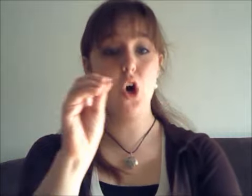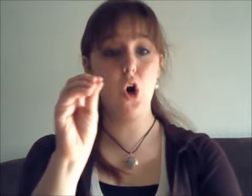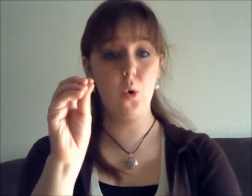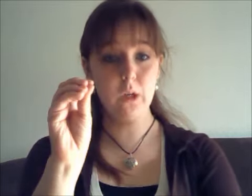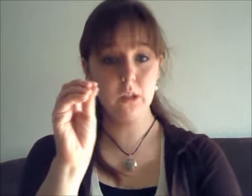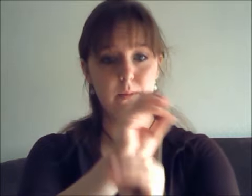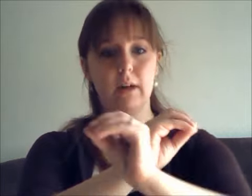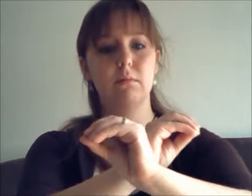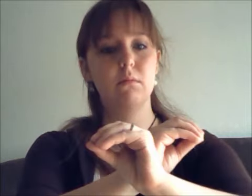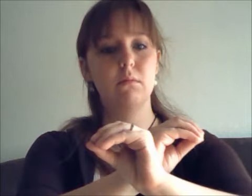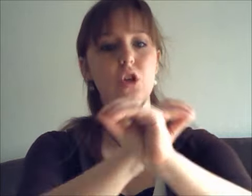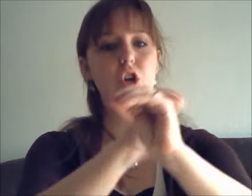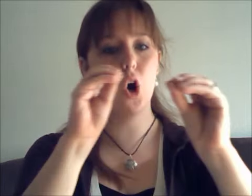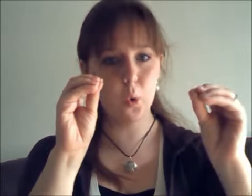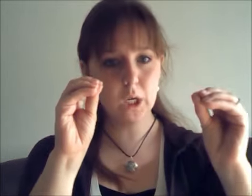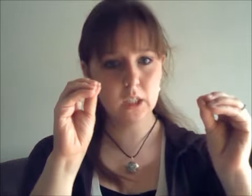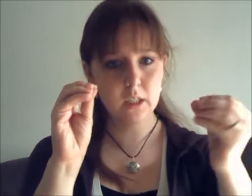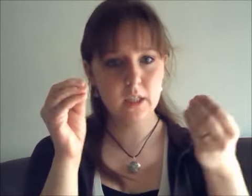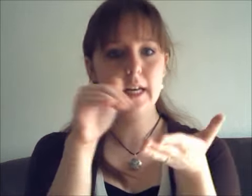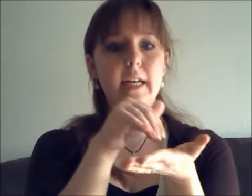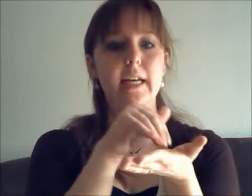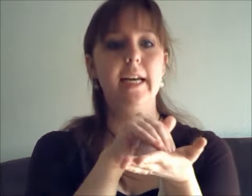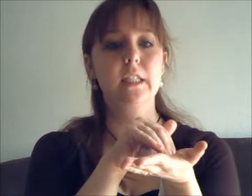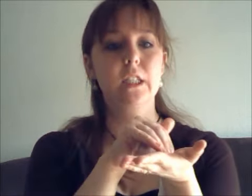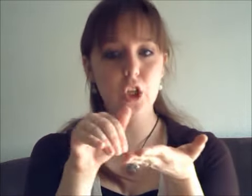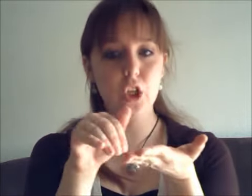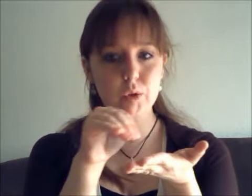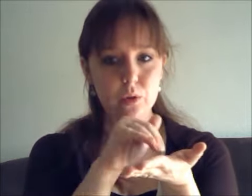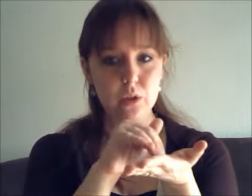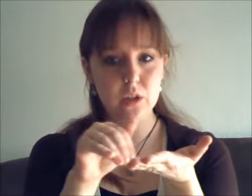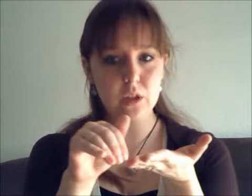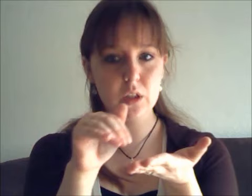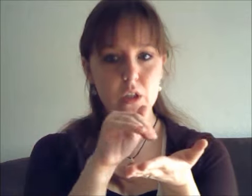No, well, no excuse